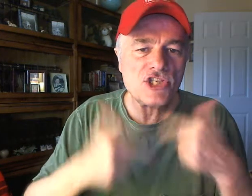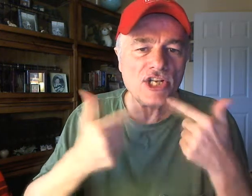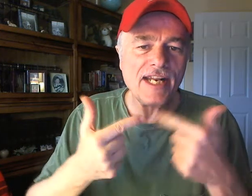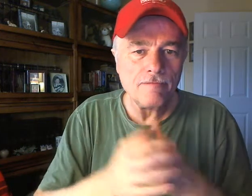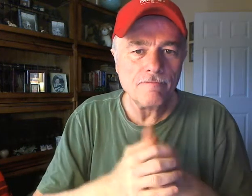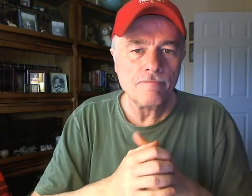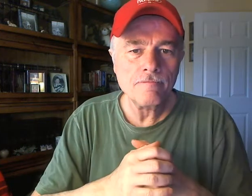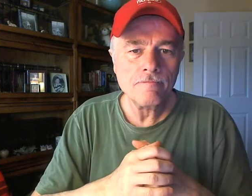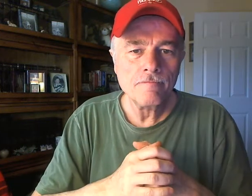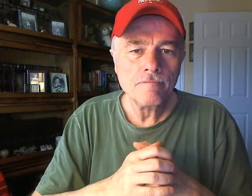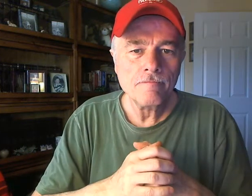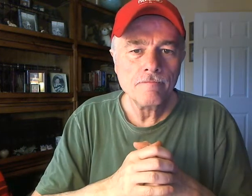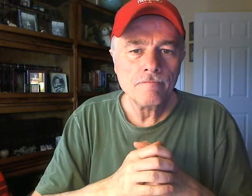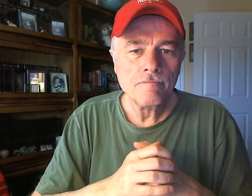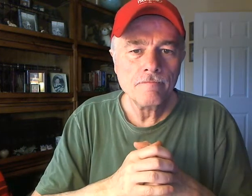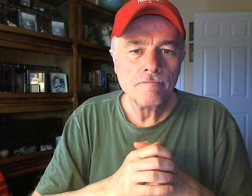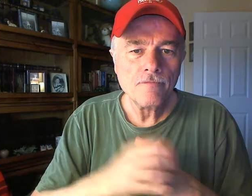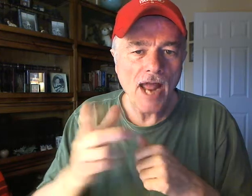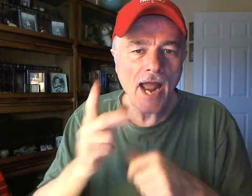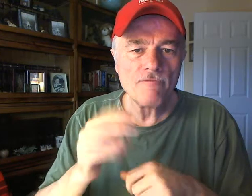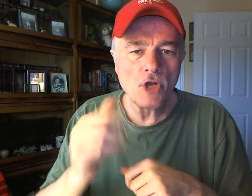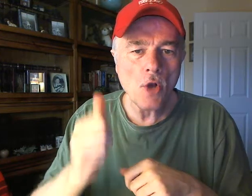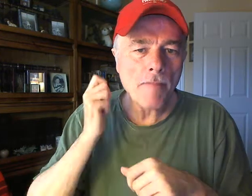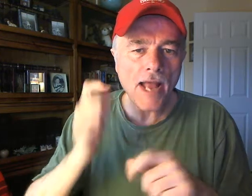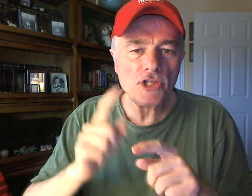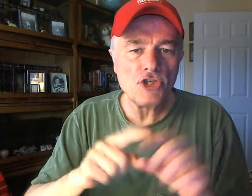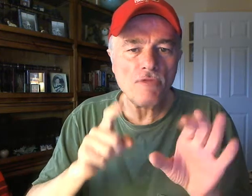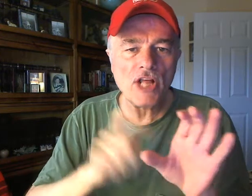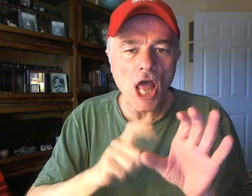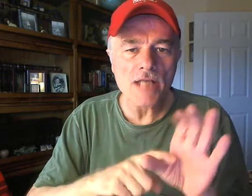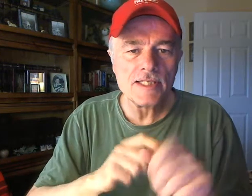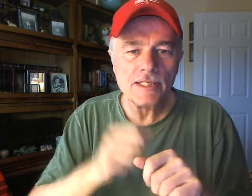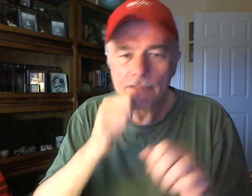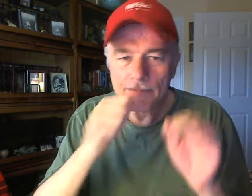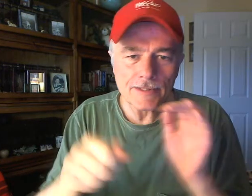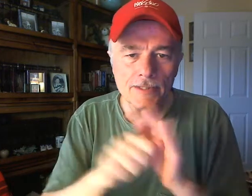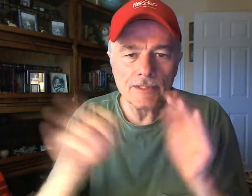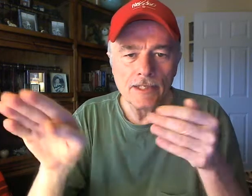me. They have to go back to the glossy.